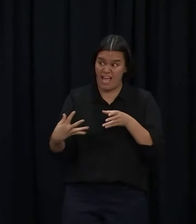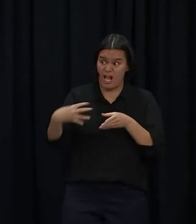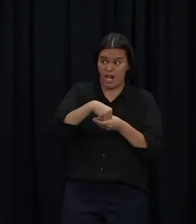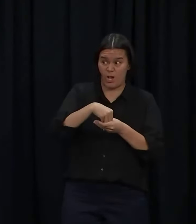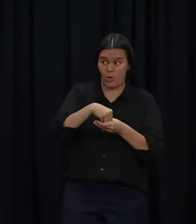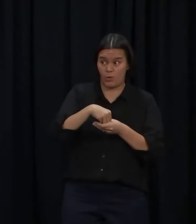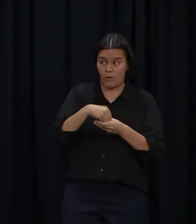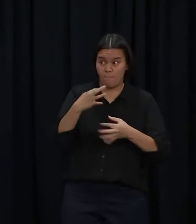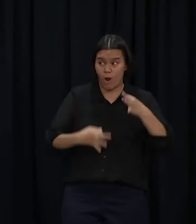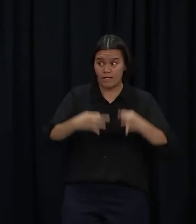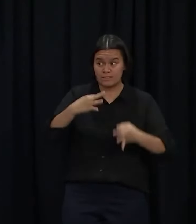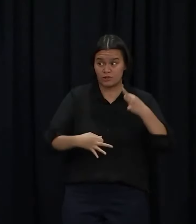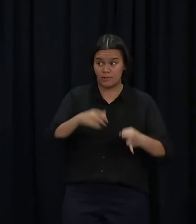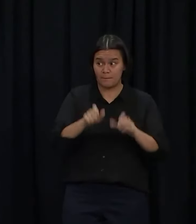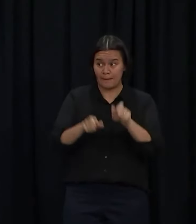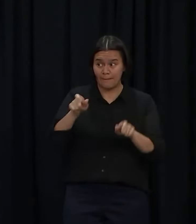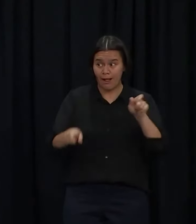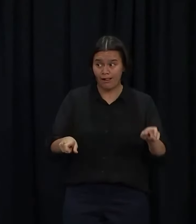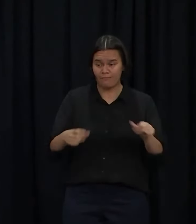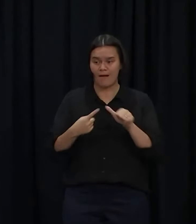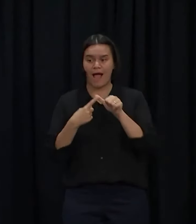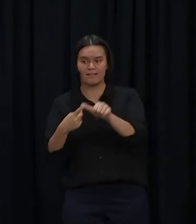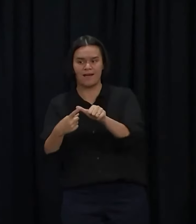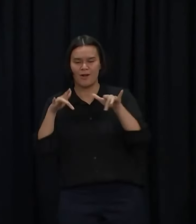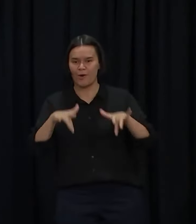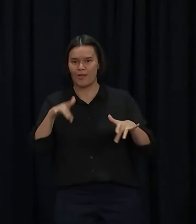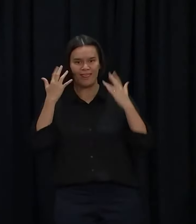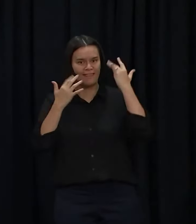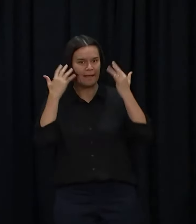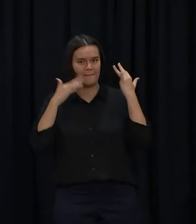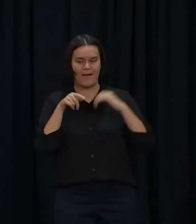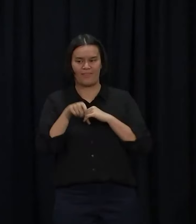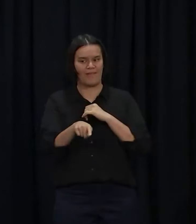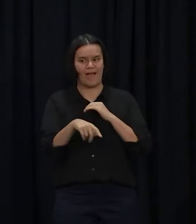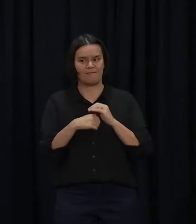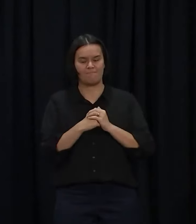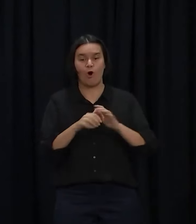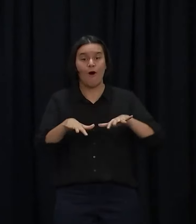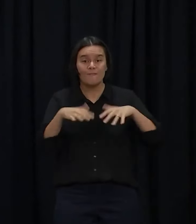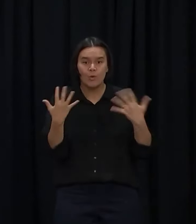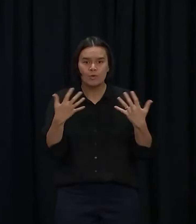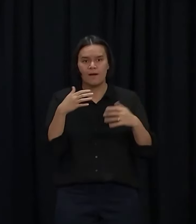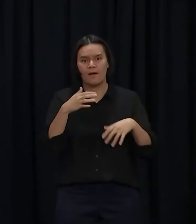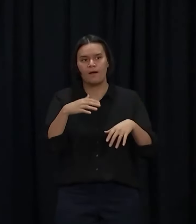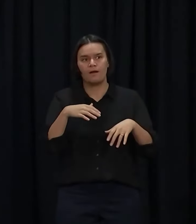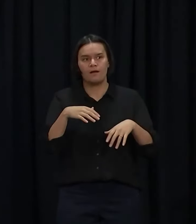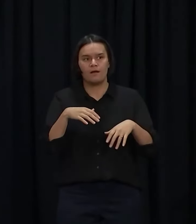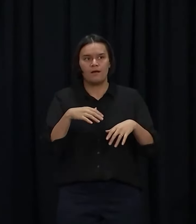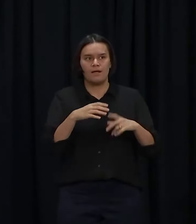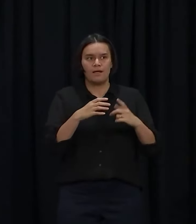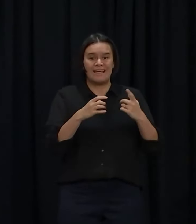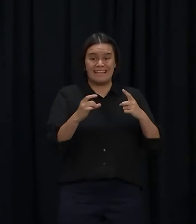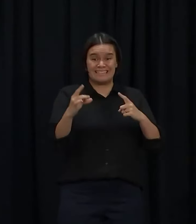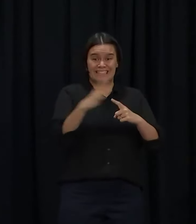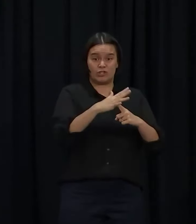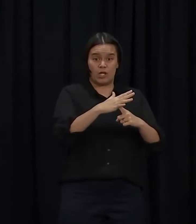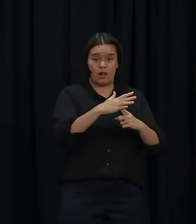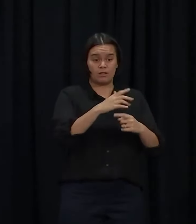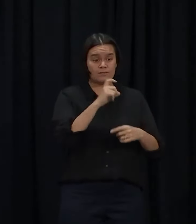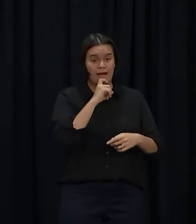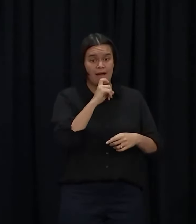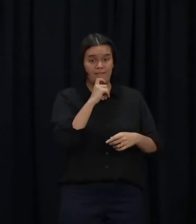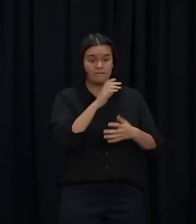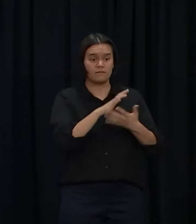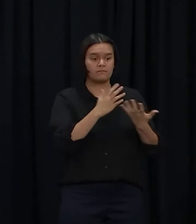given that consideration, Henry. I think, of course, we've been very careful about where we apply the phrase essential